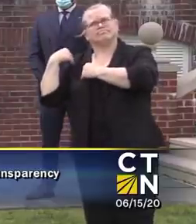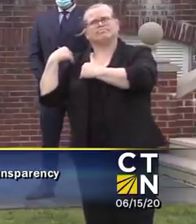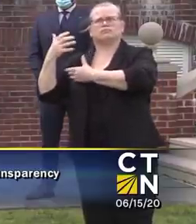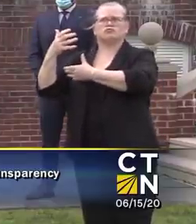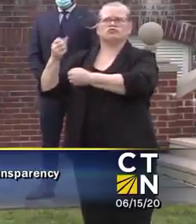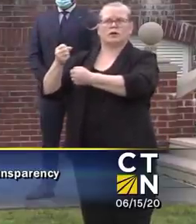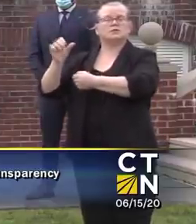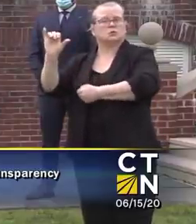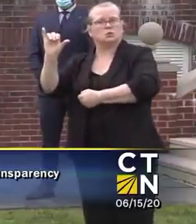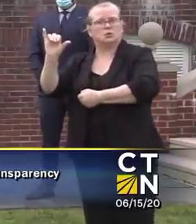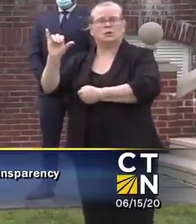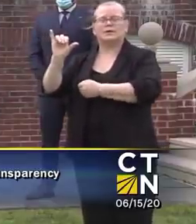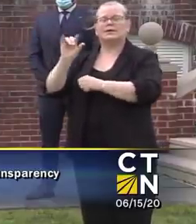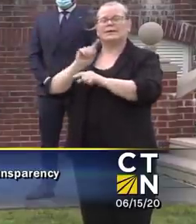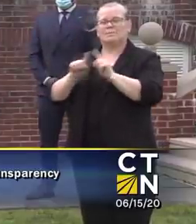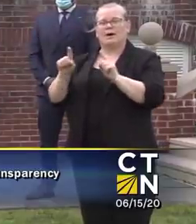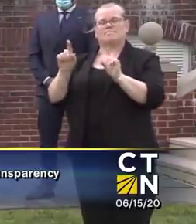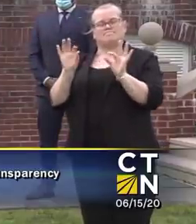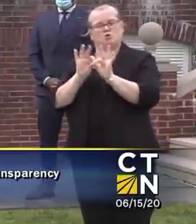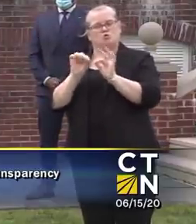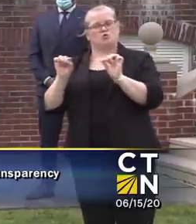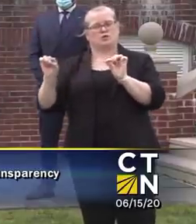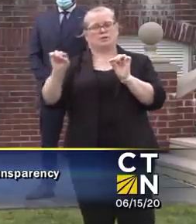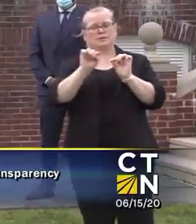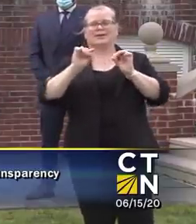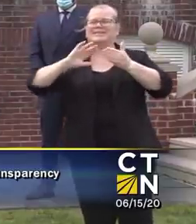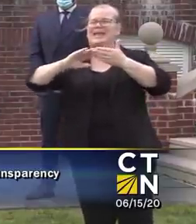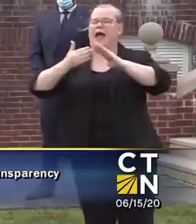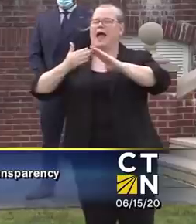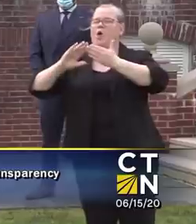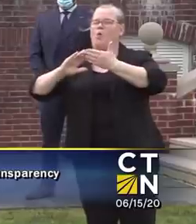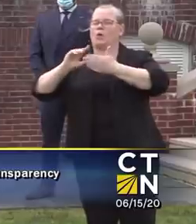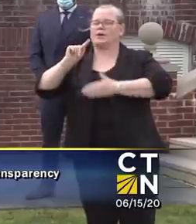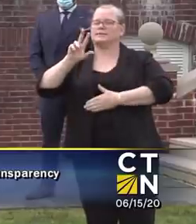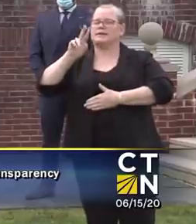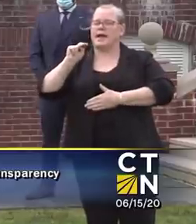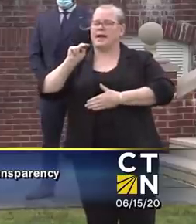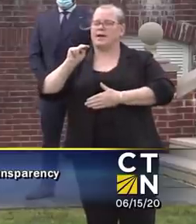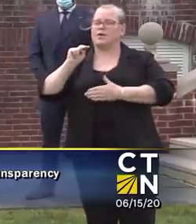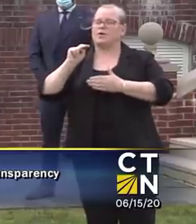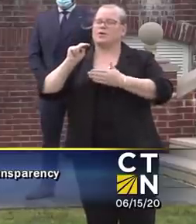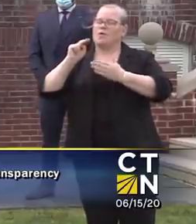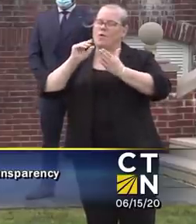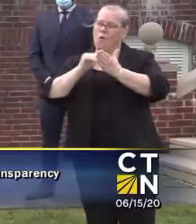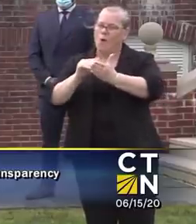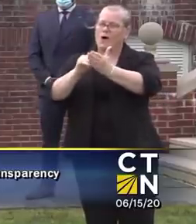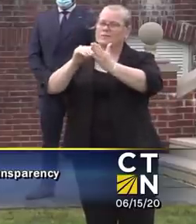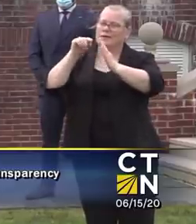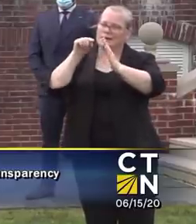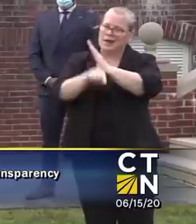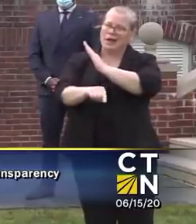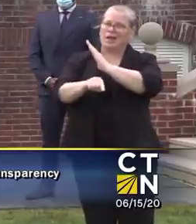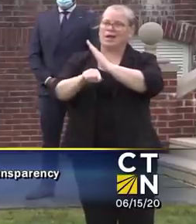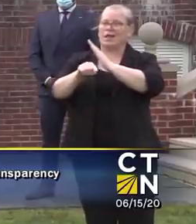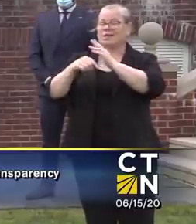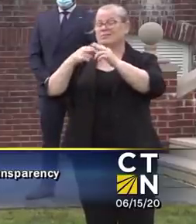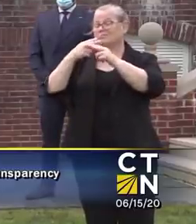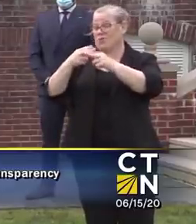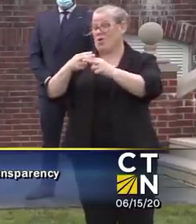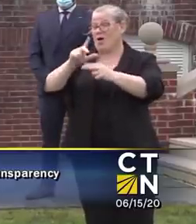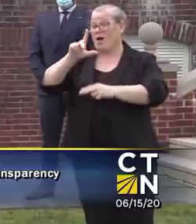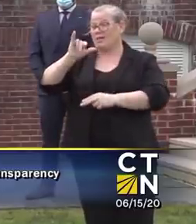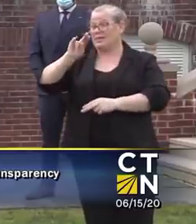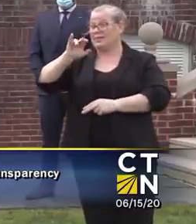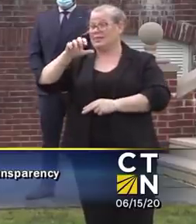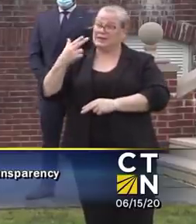to the municipal level, where a lot of these killings and lynching, if you would, are actually occurring with